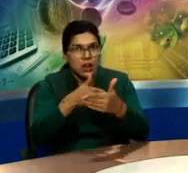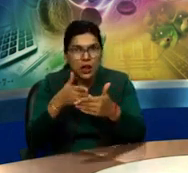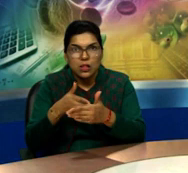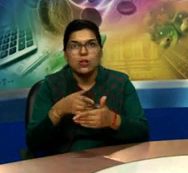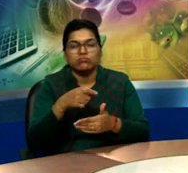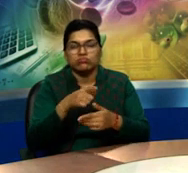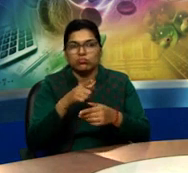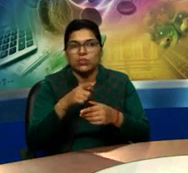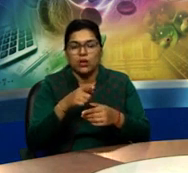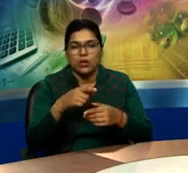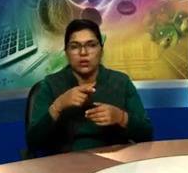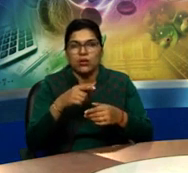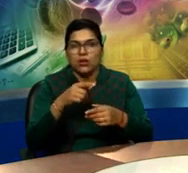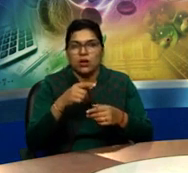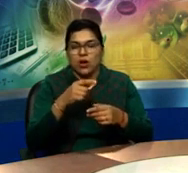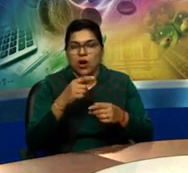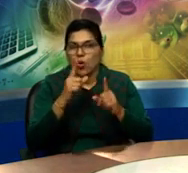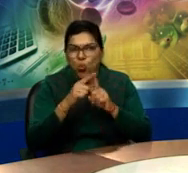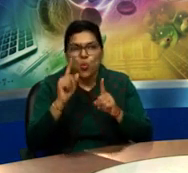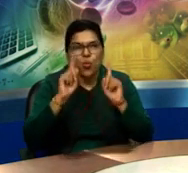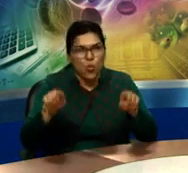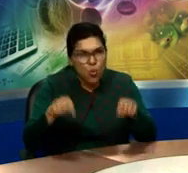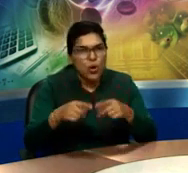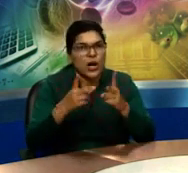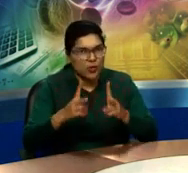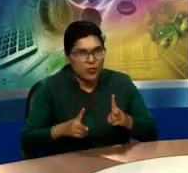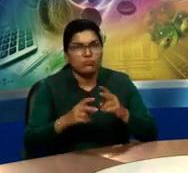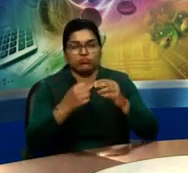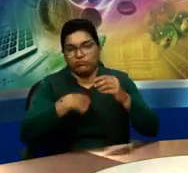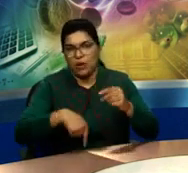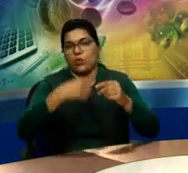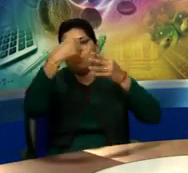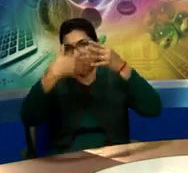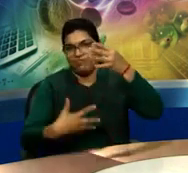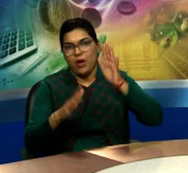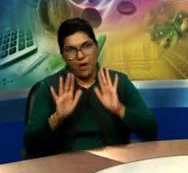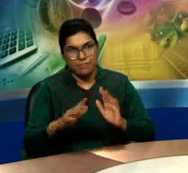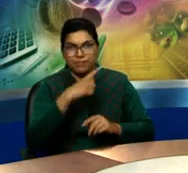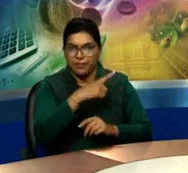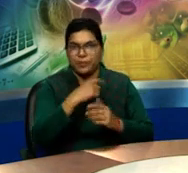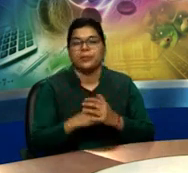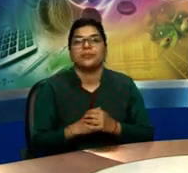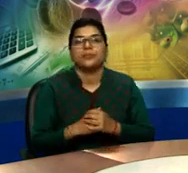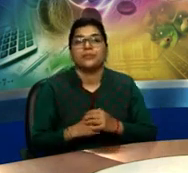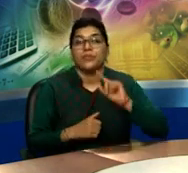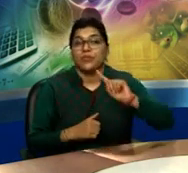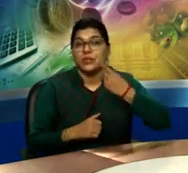we are talking about the common ethical problems at workplace where workers